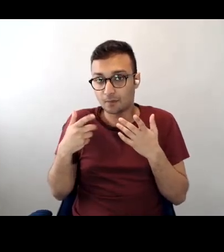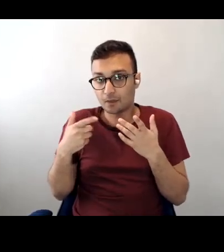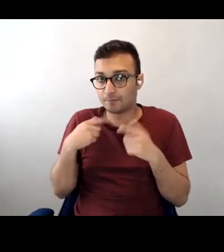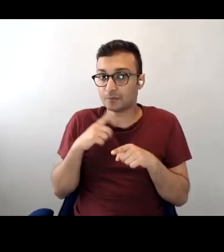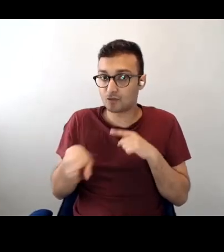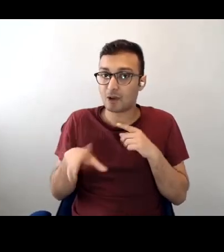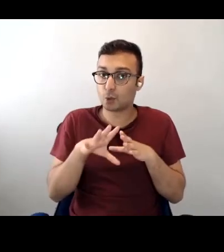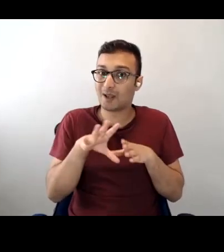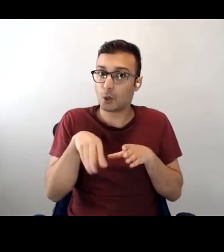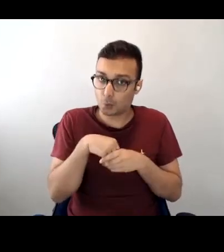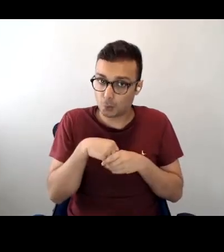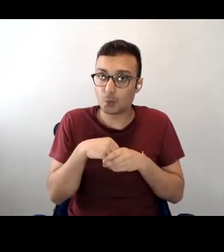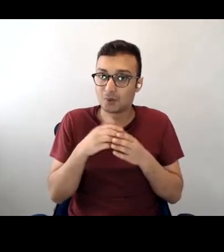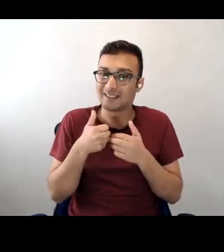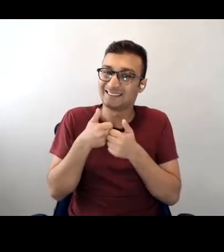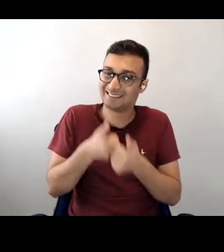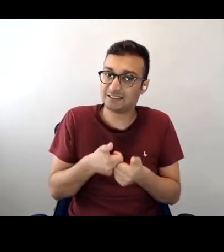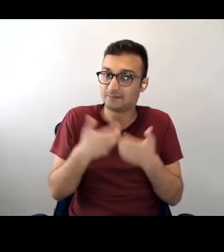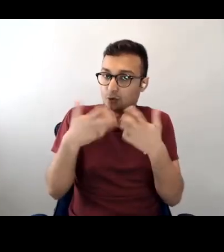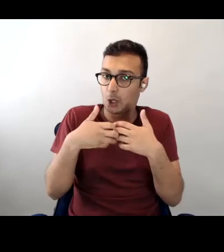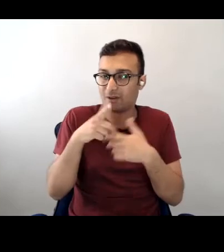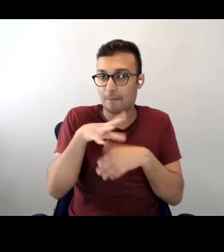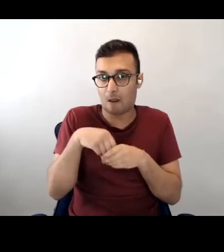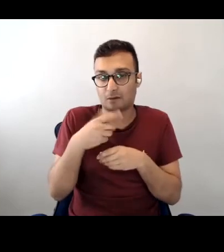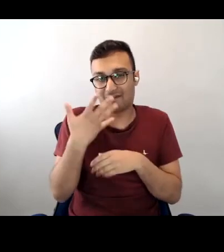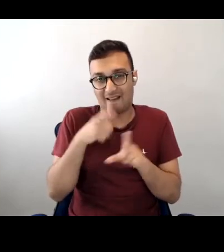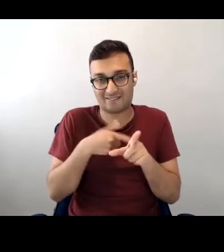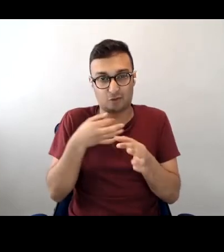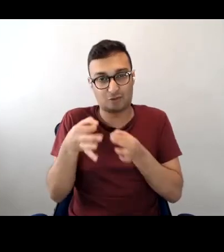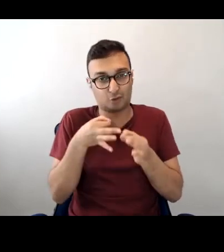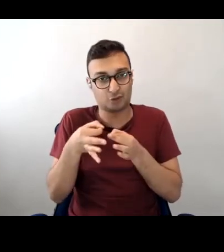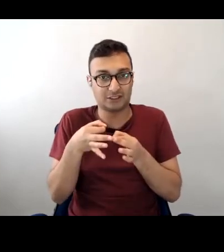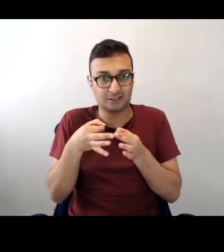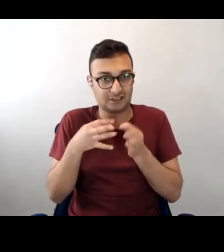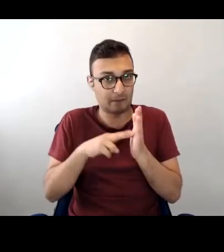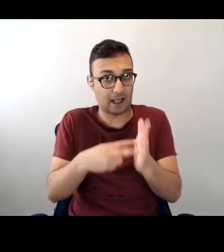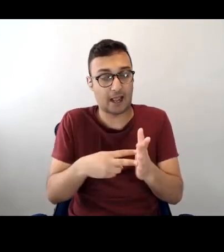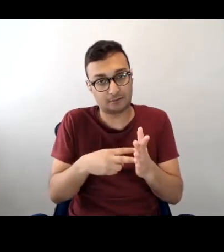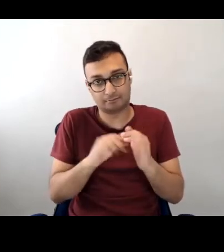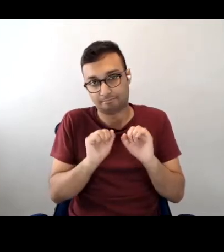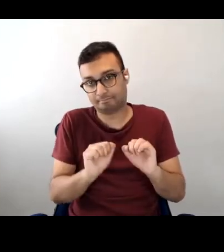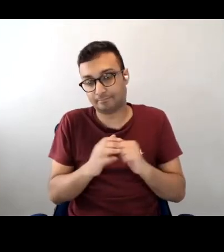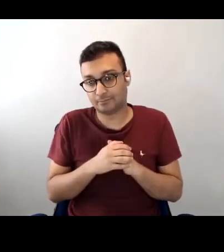strategic plan, 5-year strategic plan. So that's based on this plan